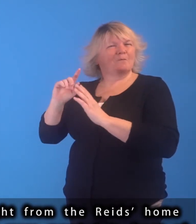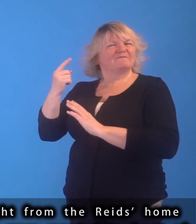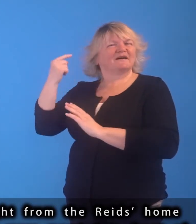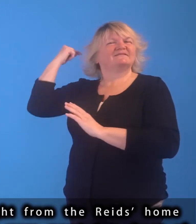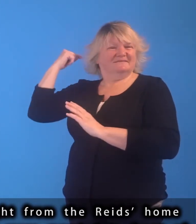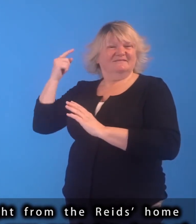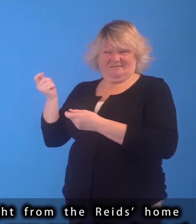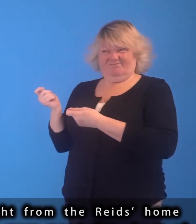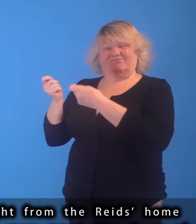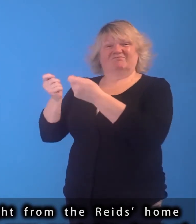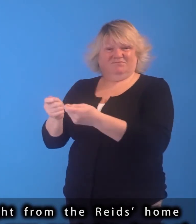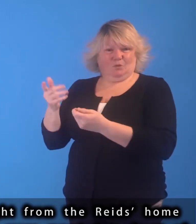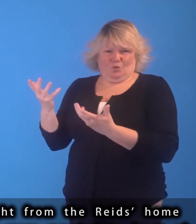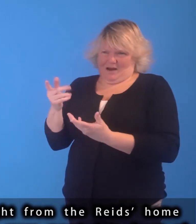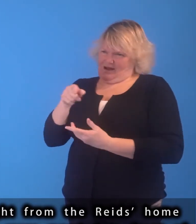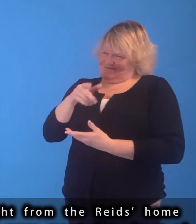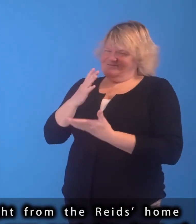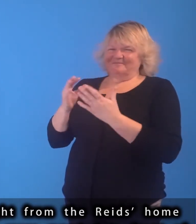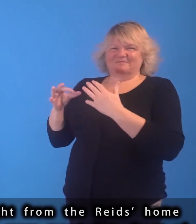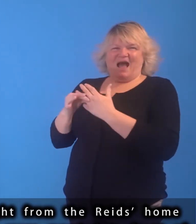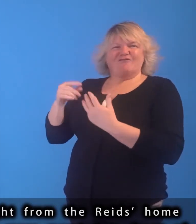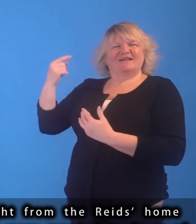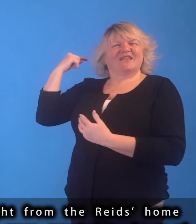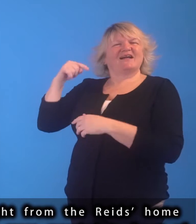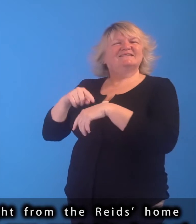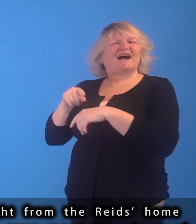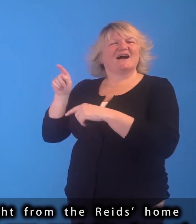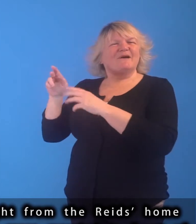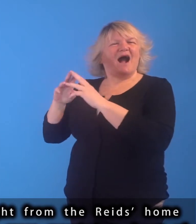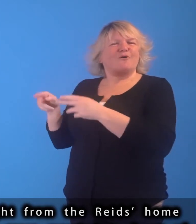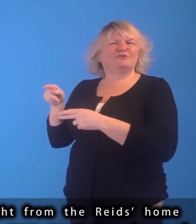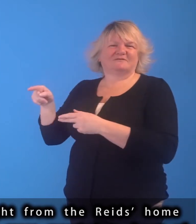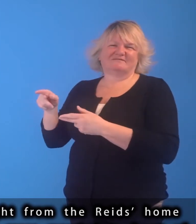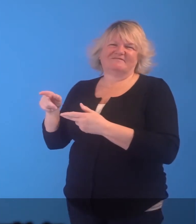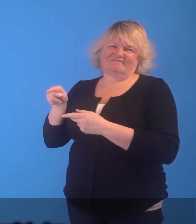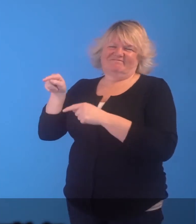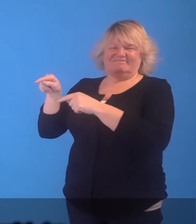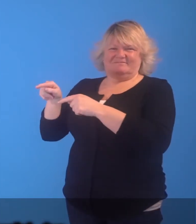them, rather than for any grander reason.